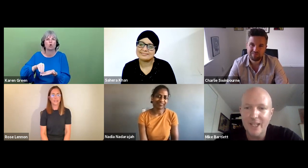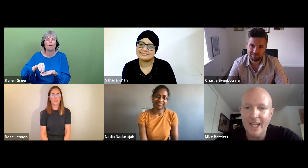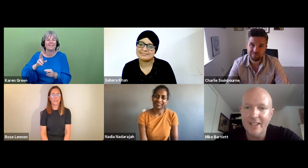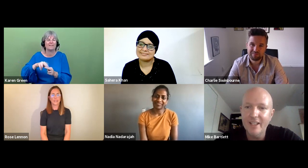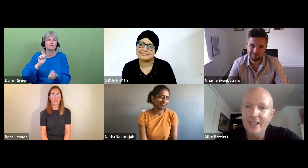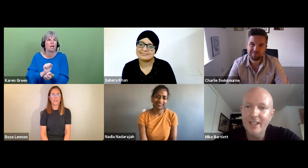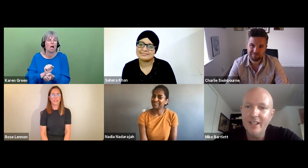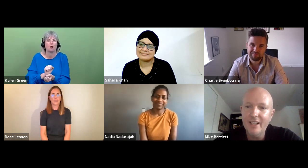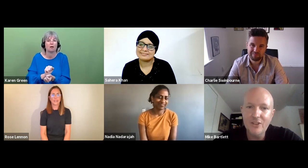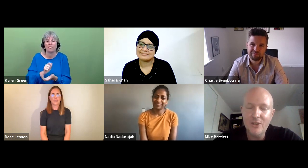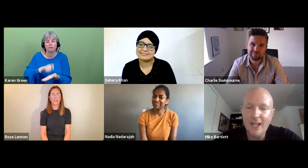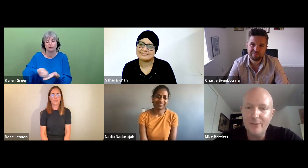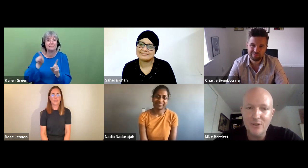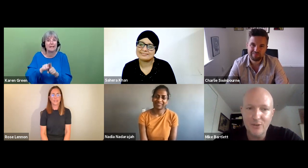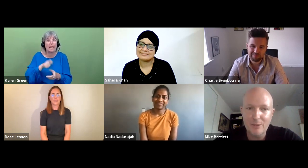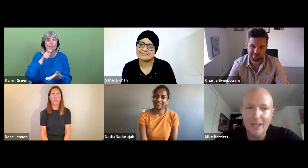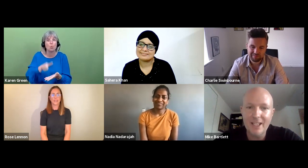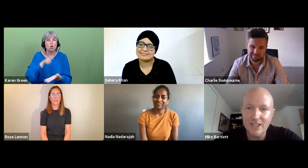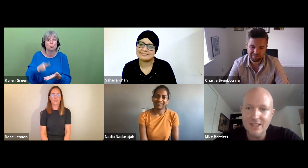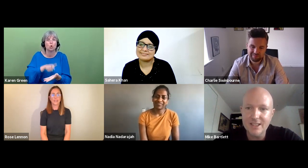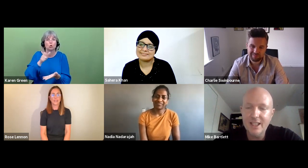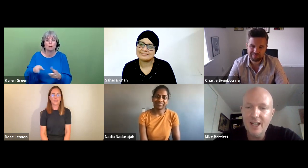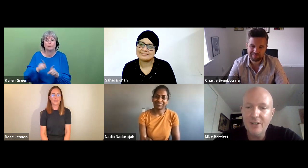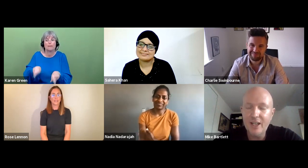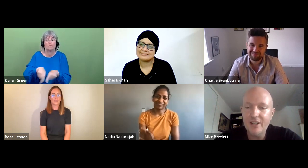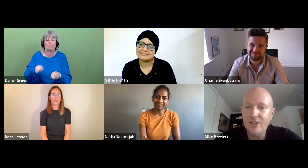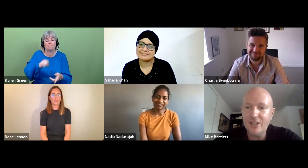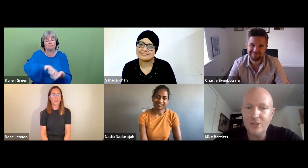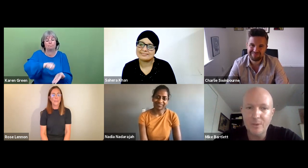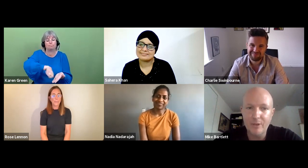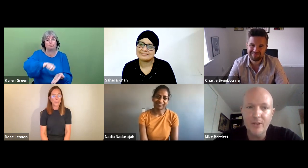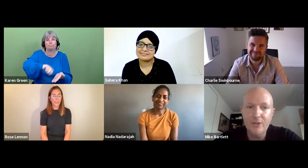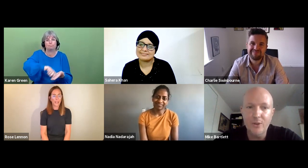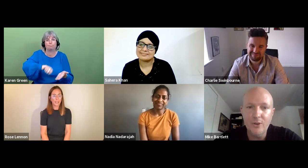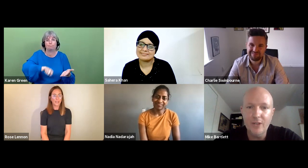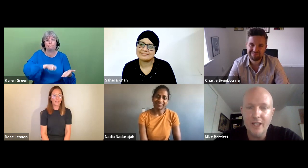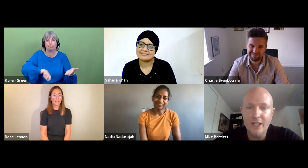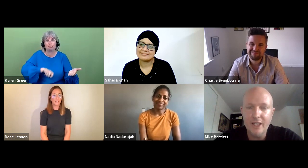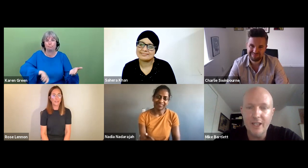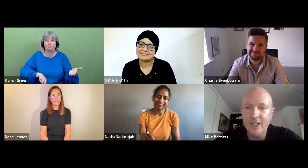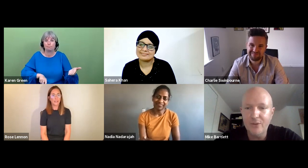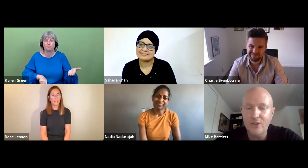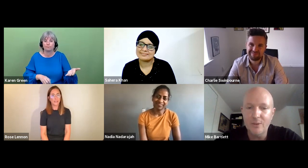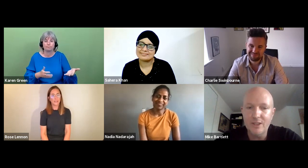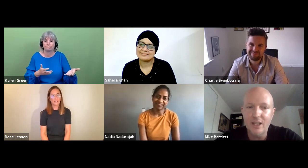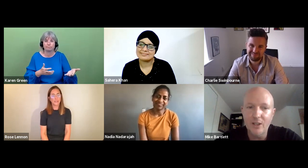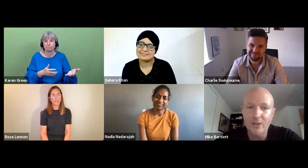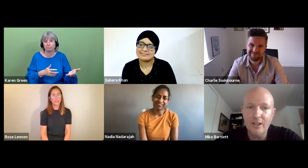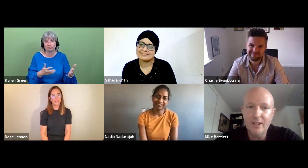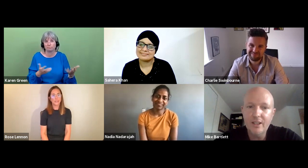again, and do that for sort of 3 pages. And you can either do that just with prose, or I can often do it with dialogue.